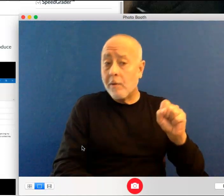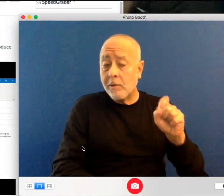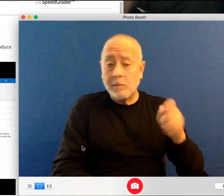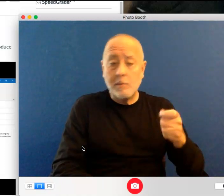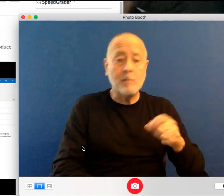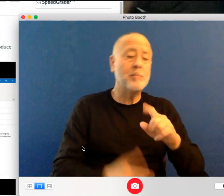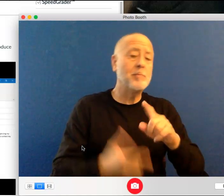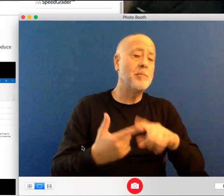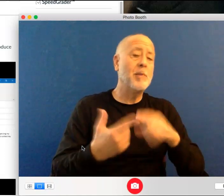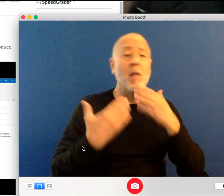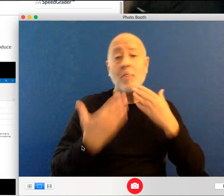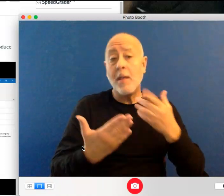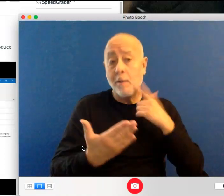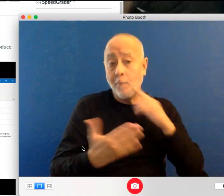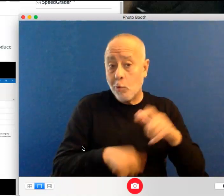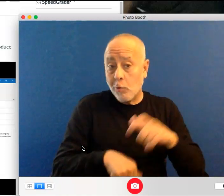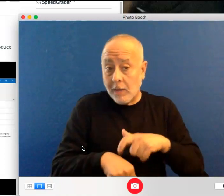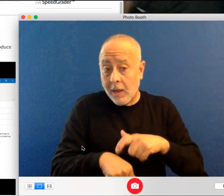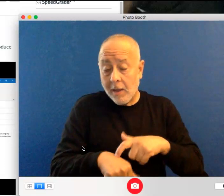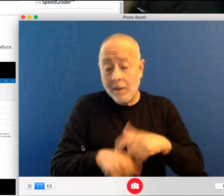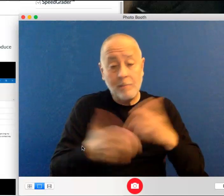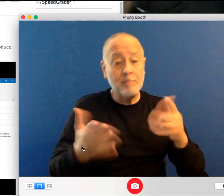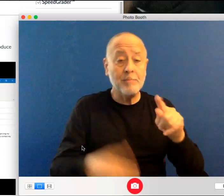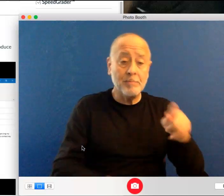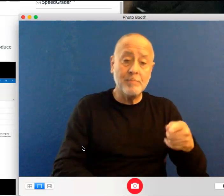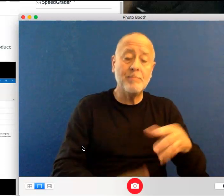or you can even say, thank you for your time.